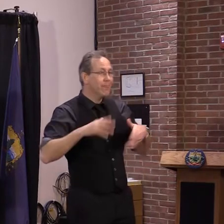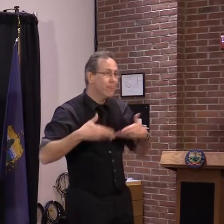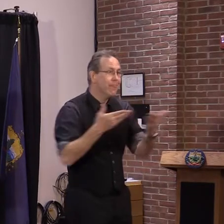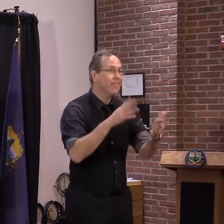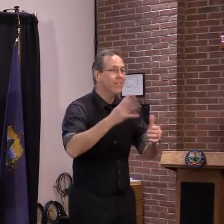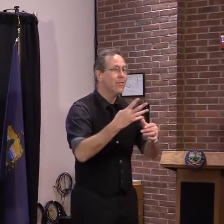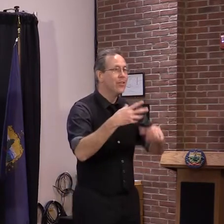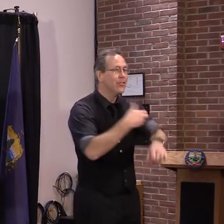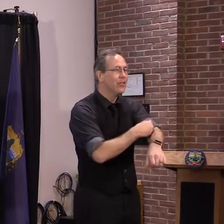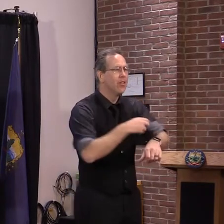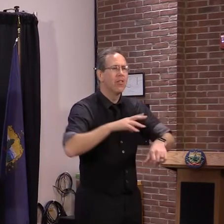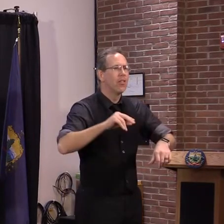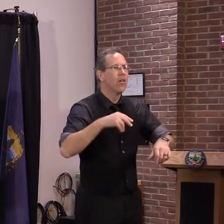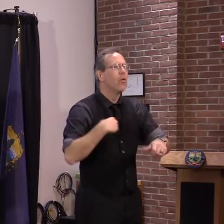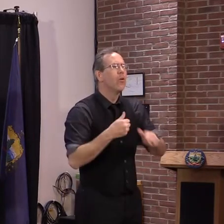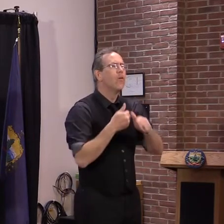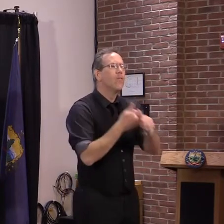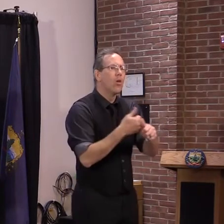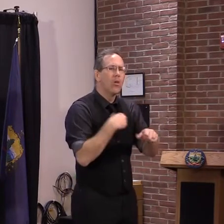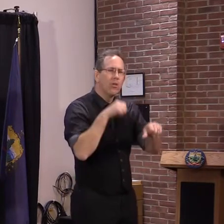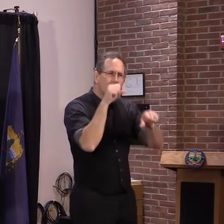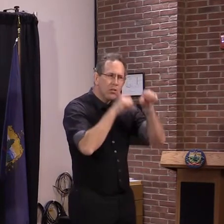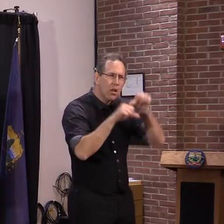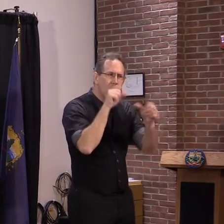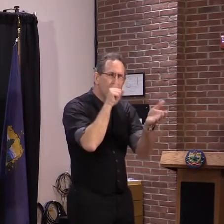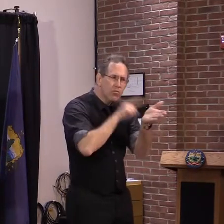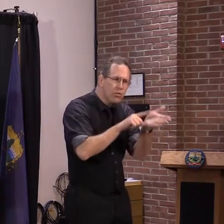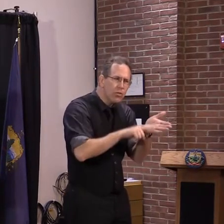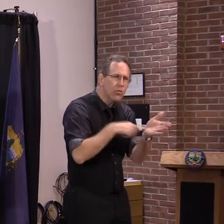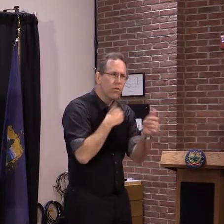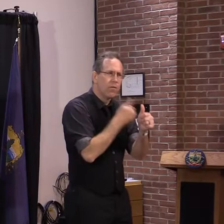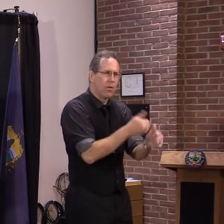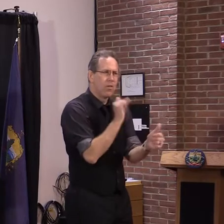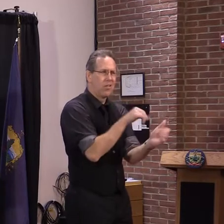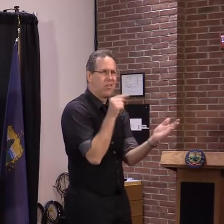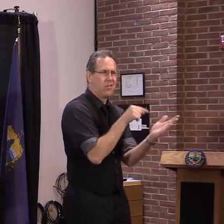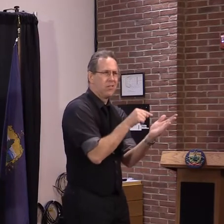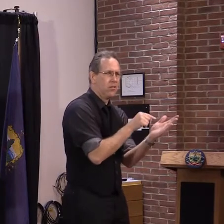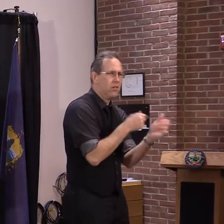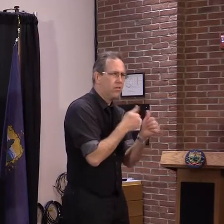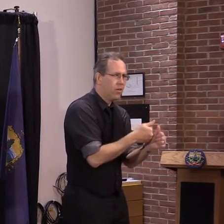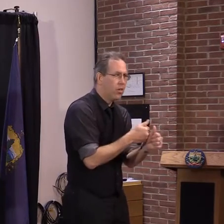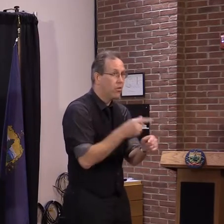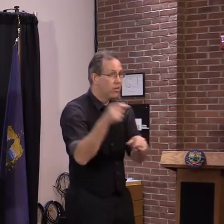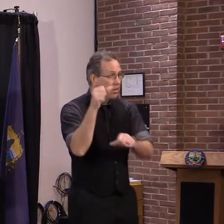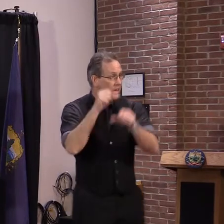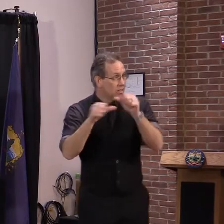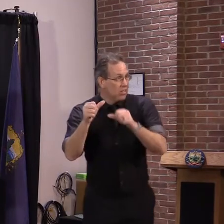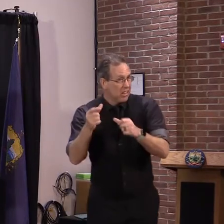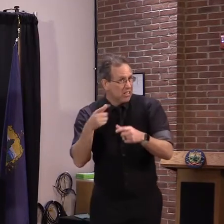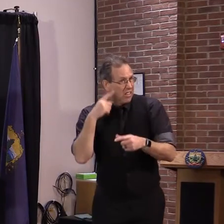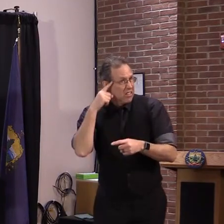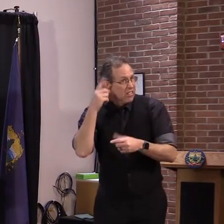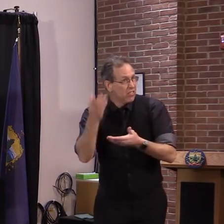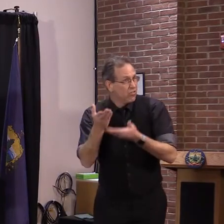science, and when the science tells us we should actually offer these extra boosters, that will happen.